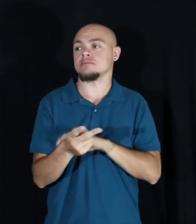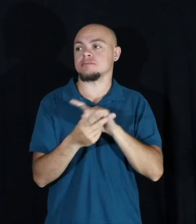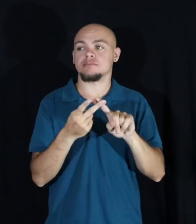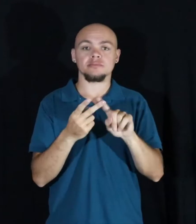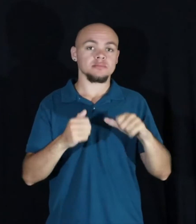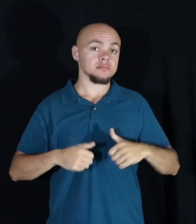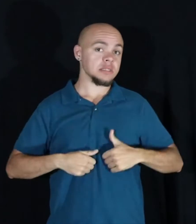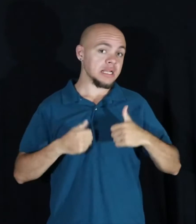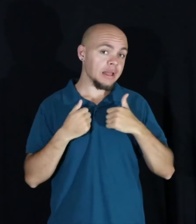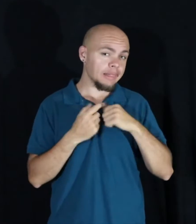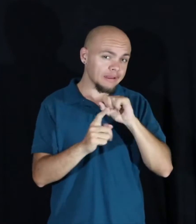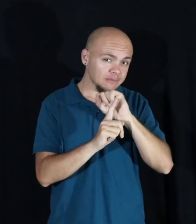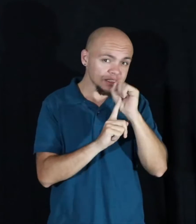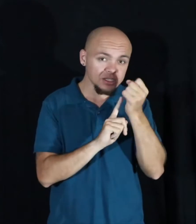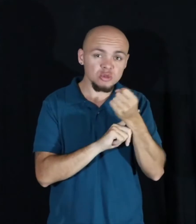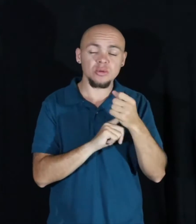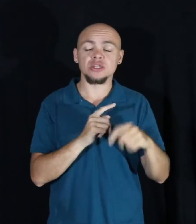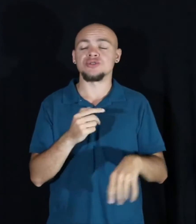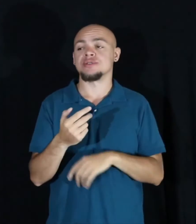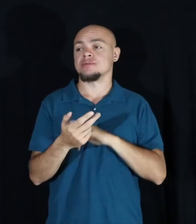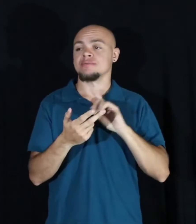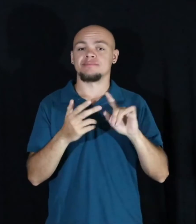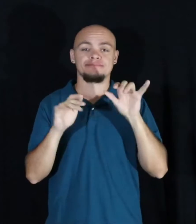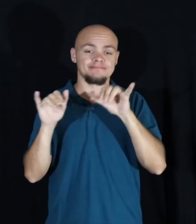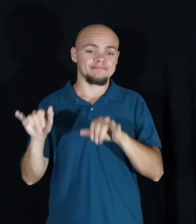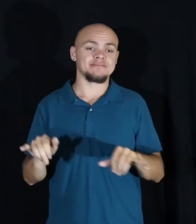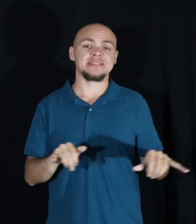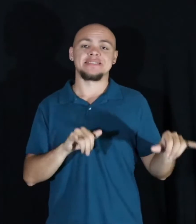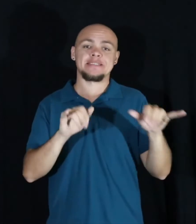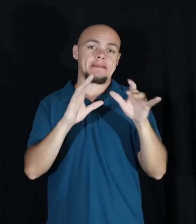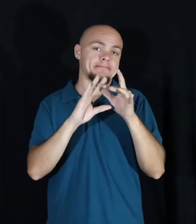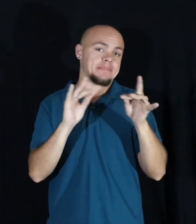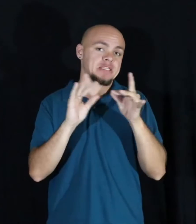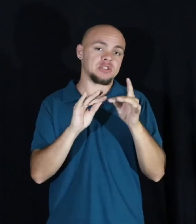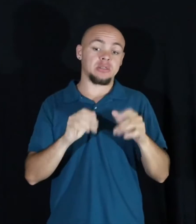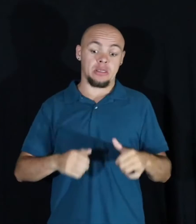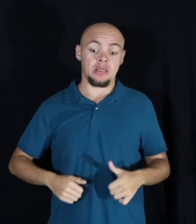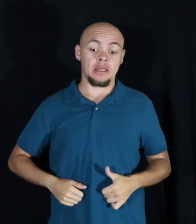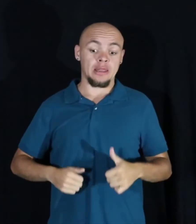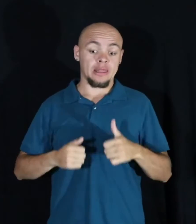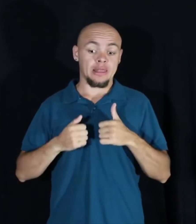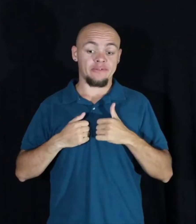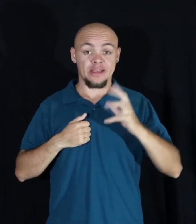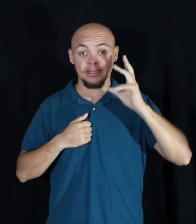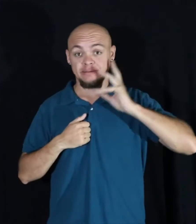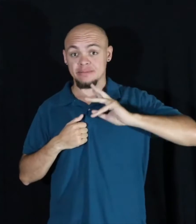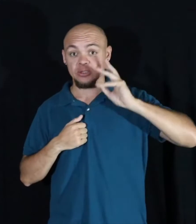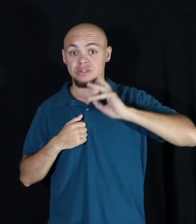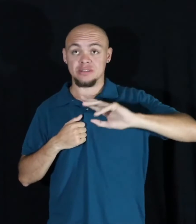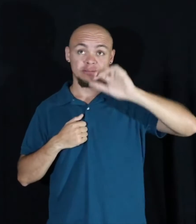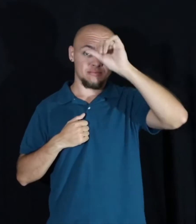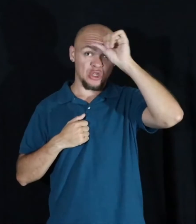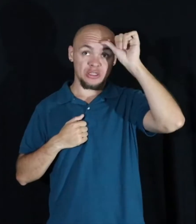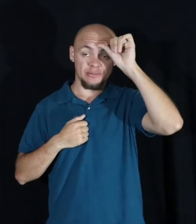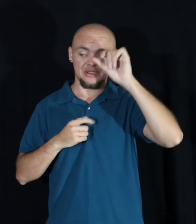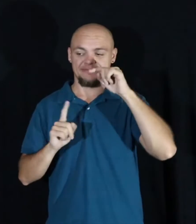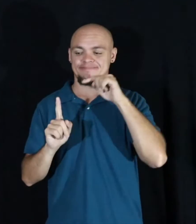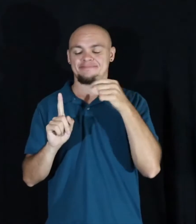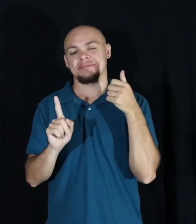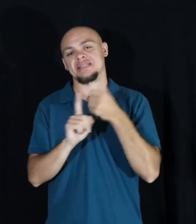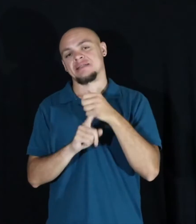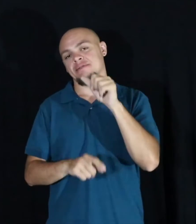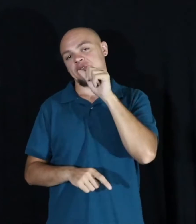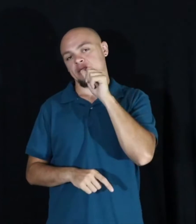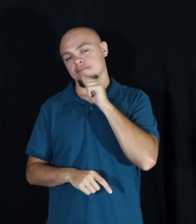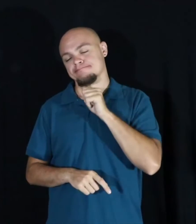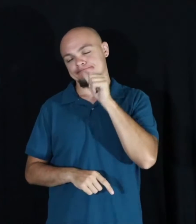life situations, they all have a similar message. Living with Alzheimer's is a lonely experience, and they often don't